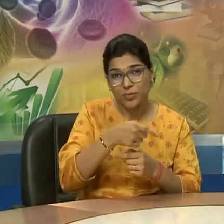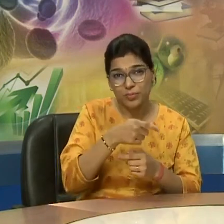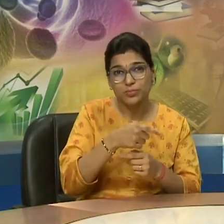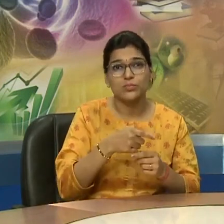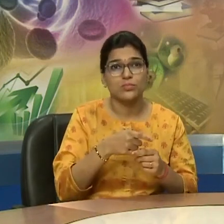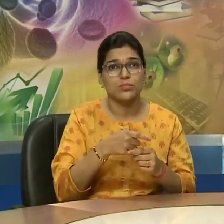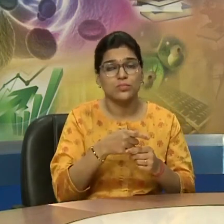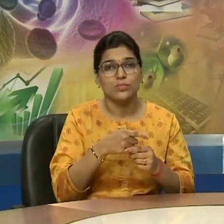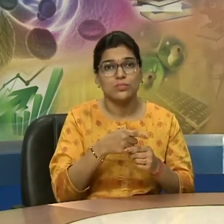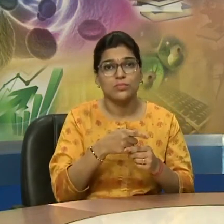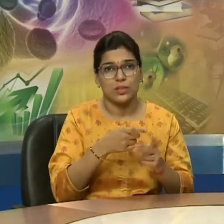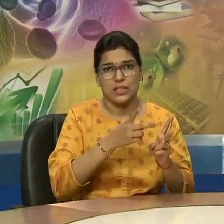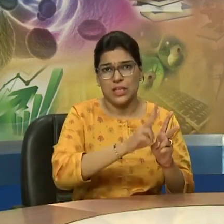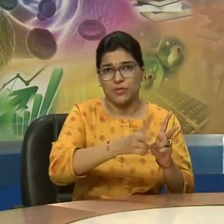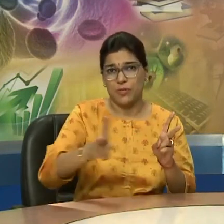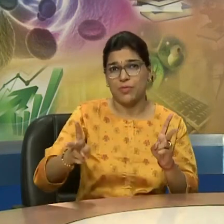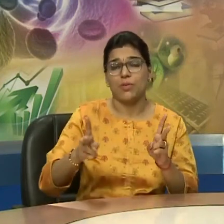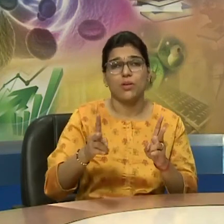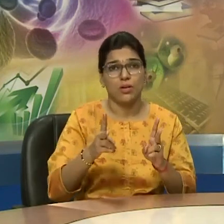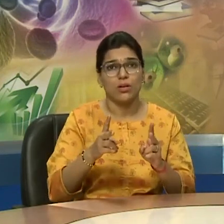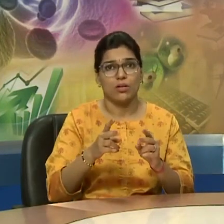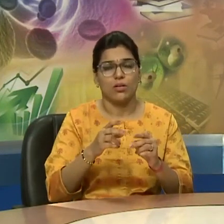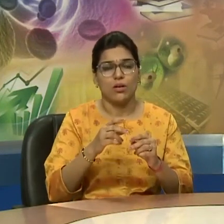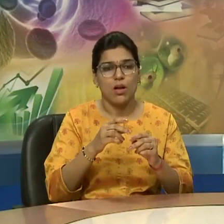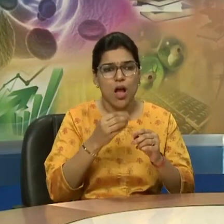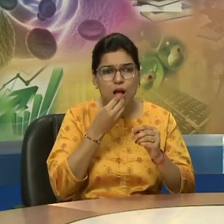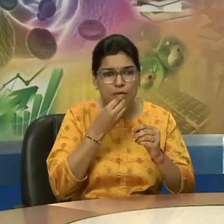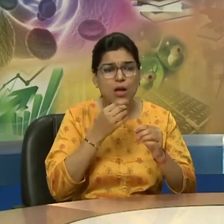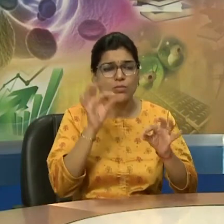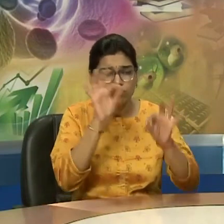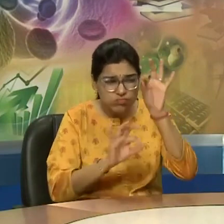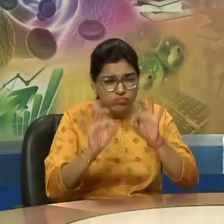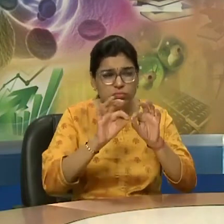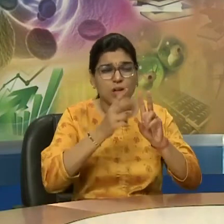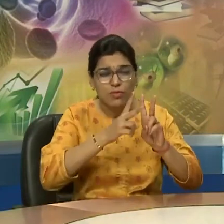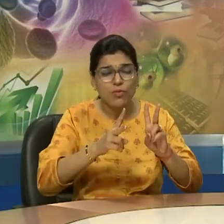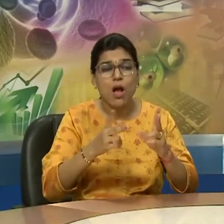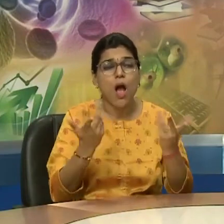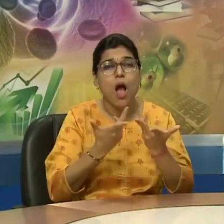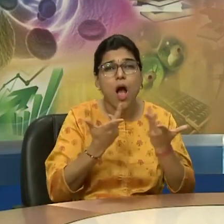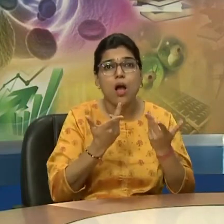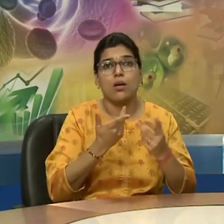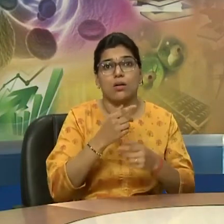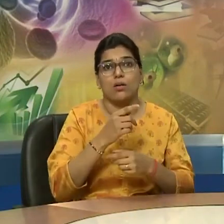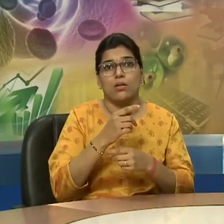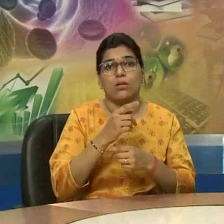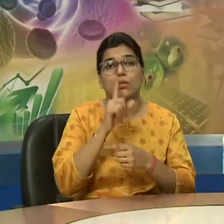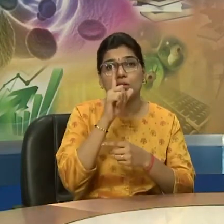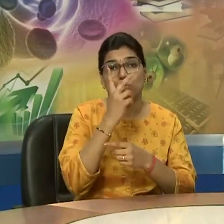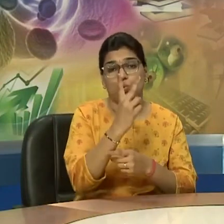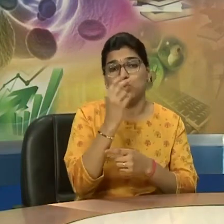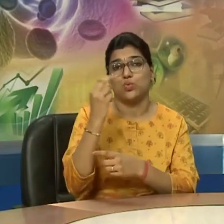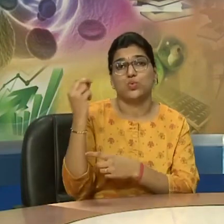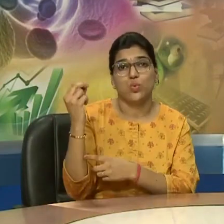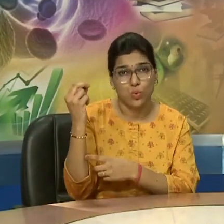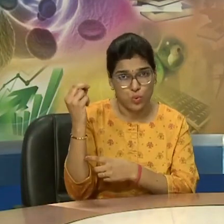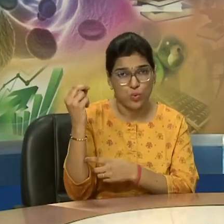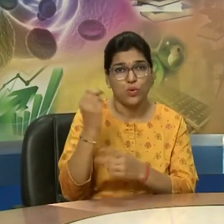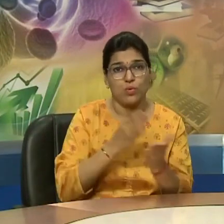In fact, research has proved that its chemical makeup is